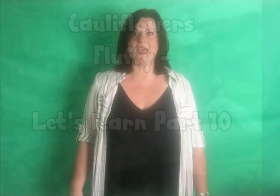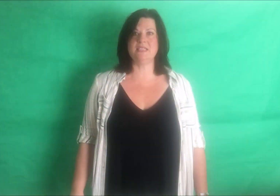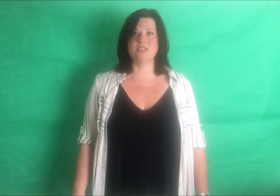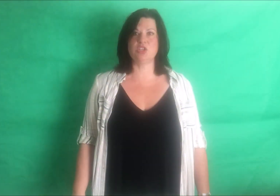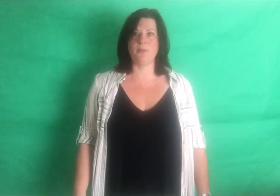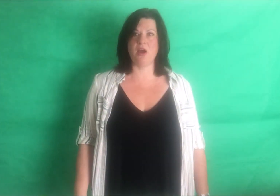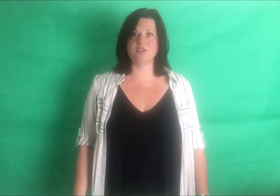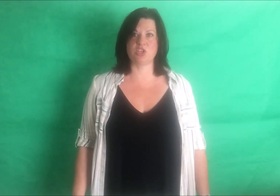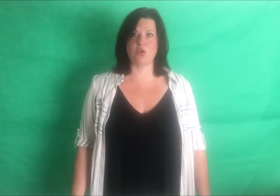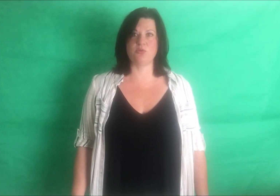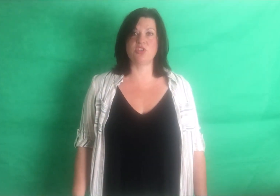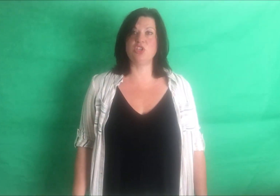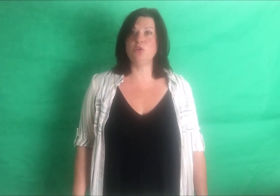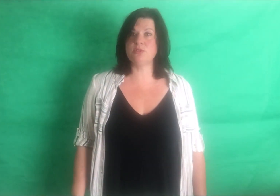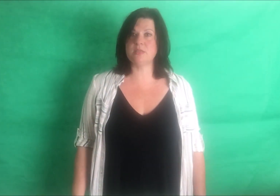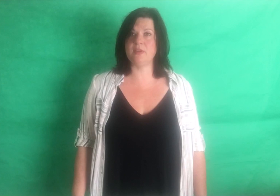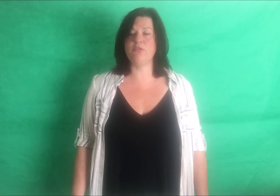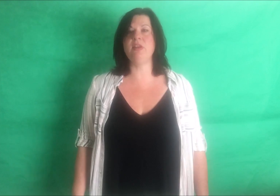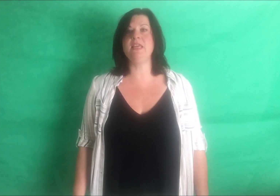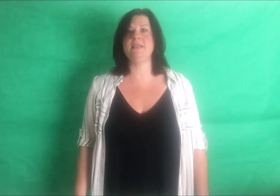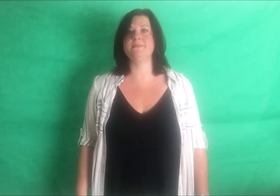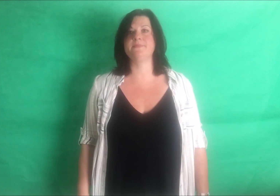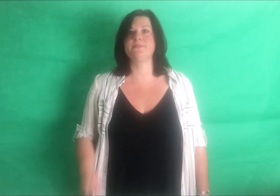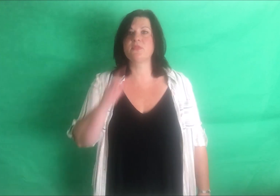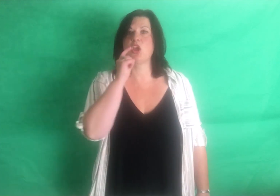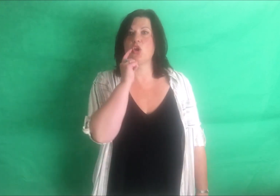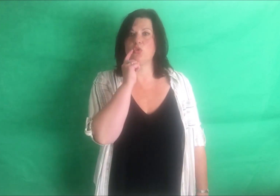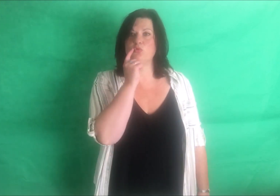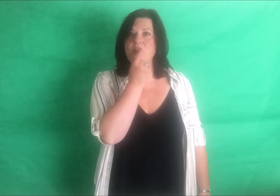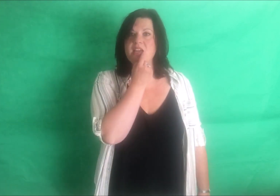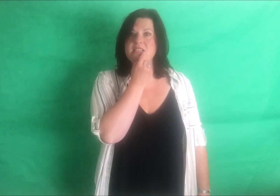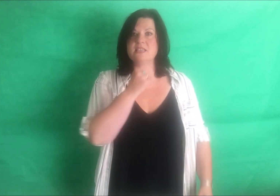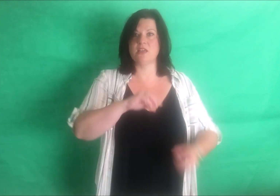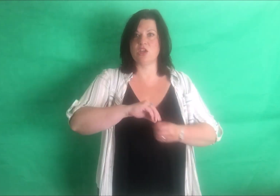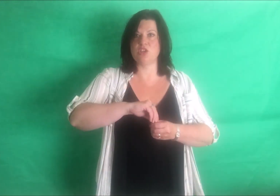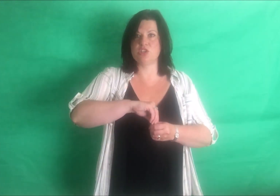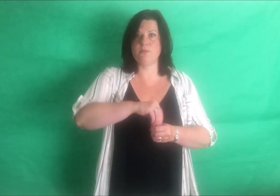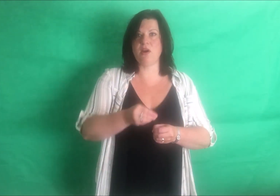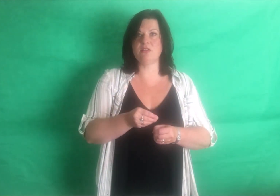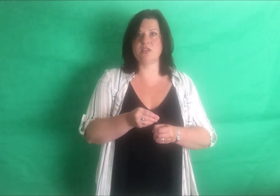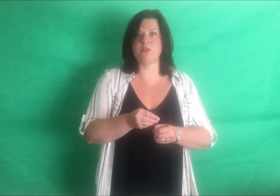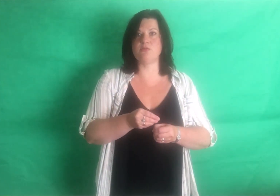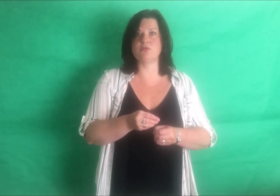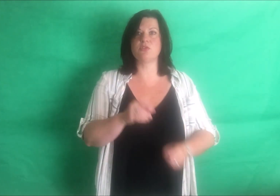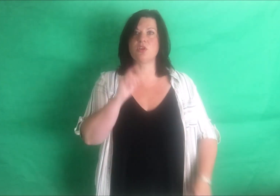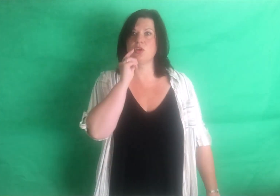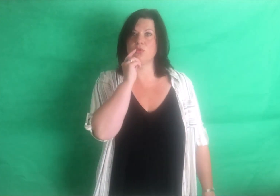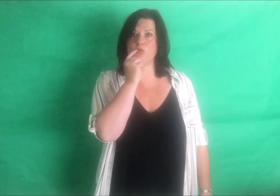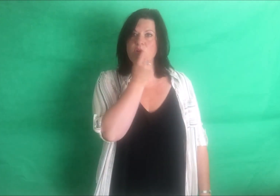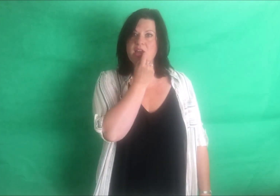Red tomatoes that used to be green. Red tomatoes.